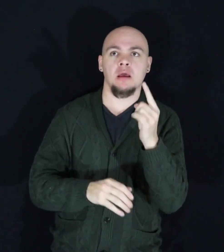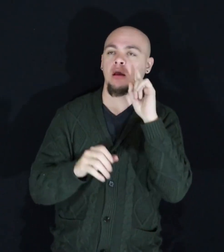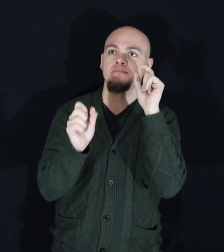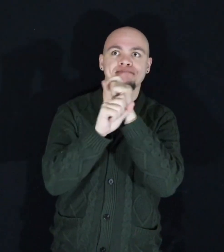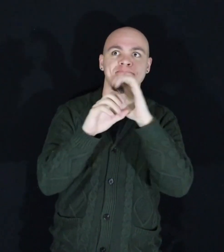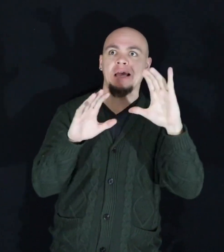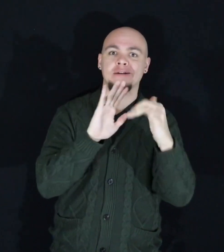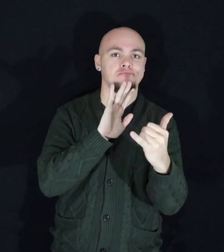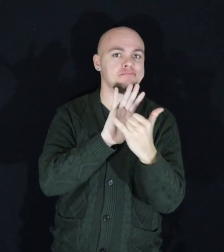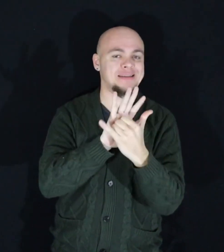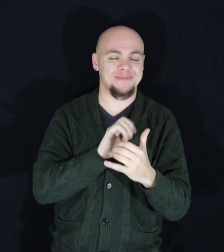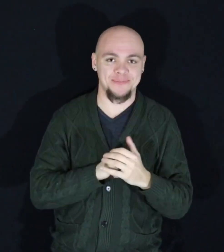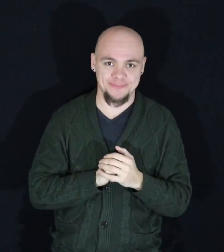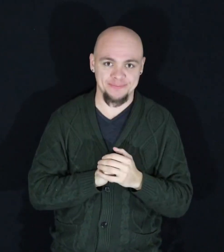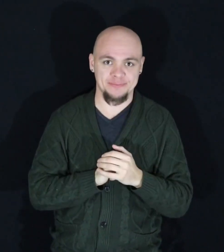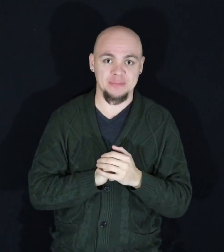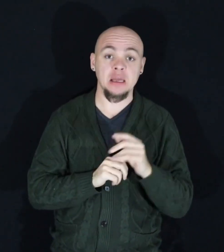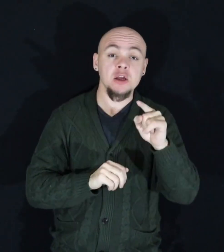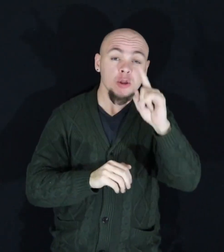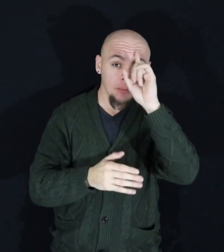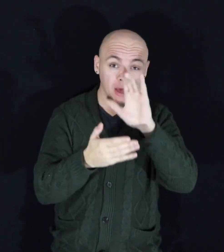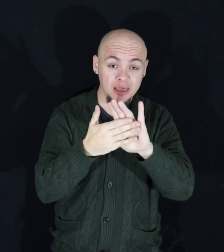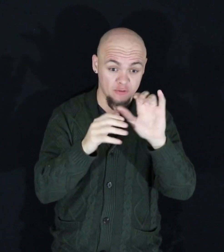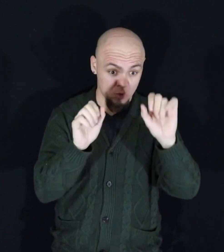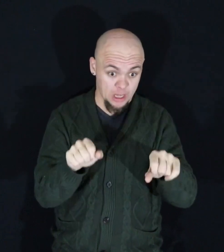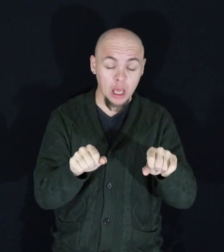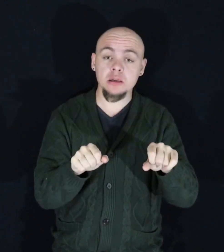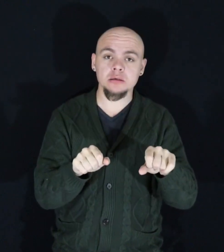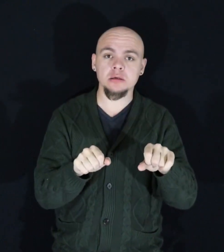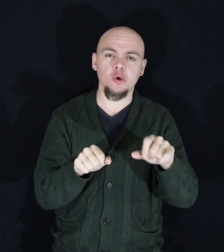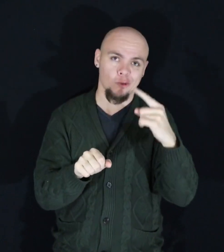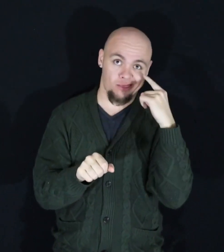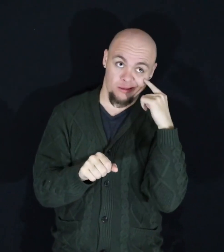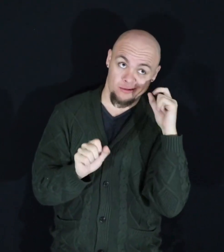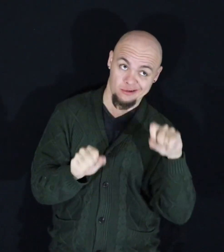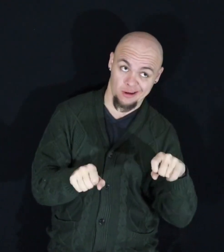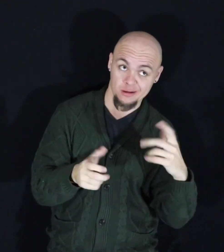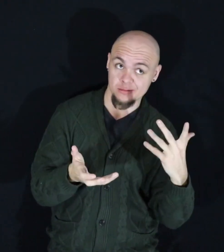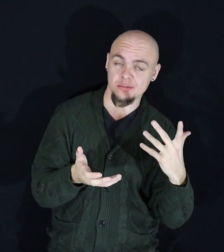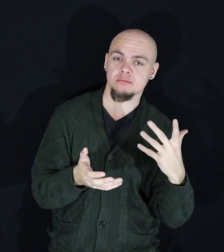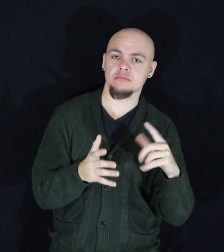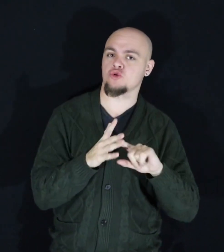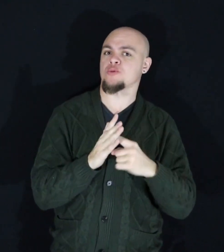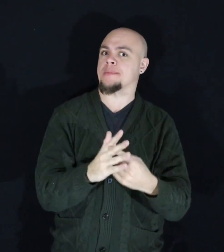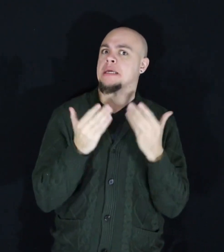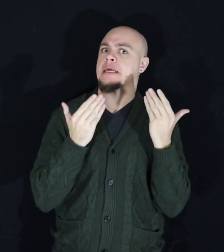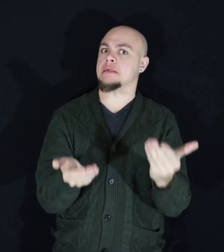imagined. If you believe you can do something, or you think you can, just begin.